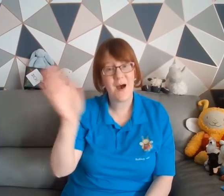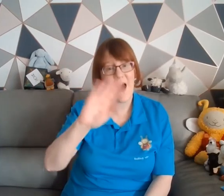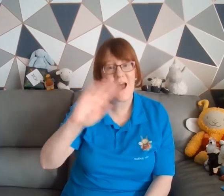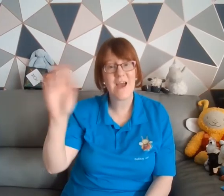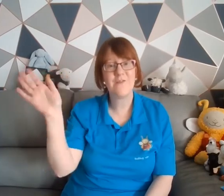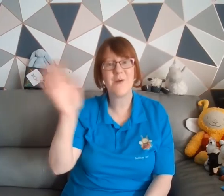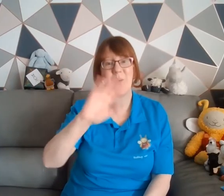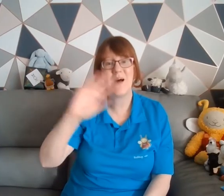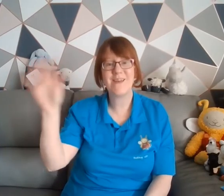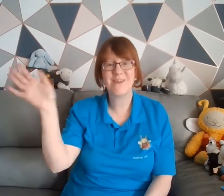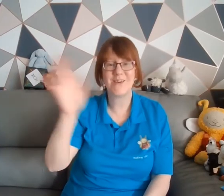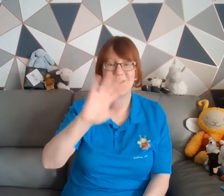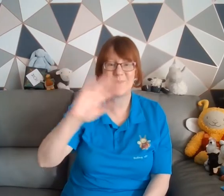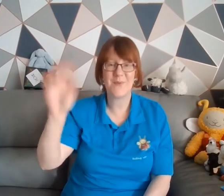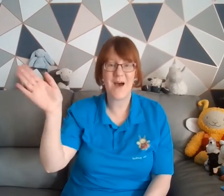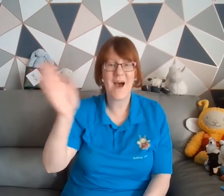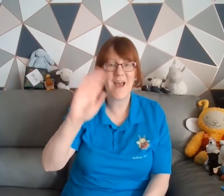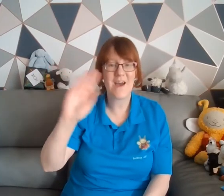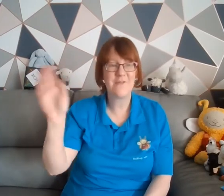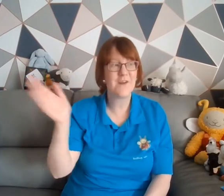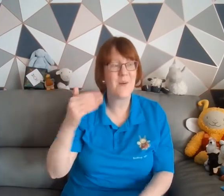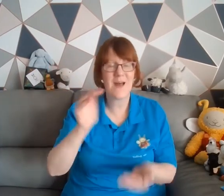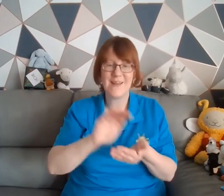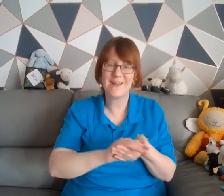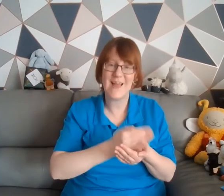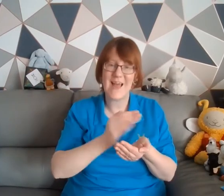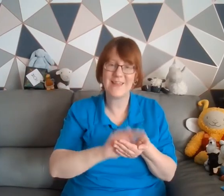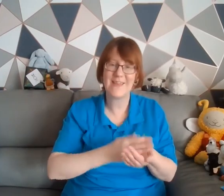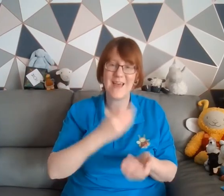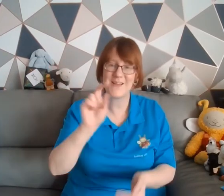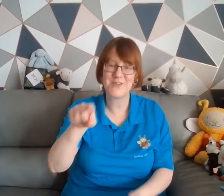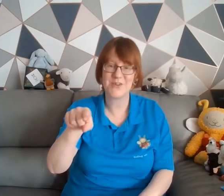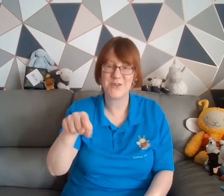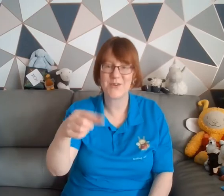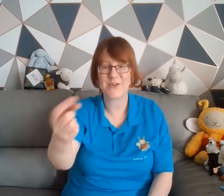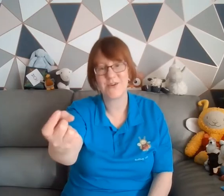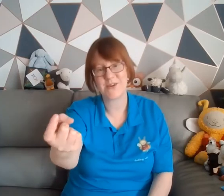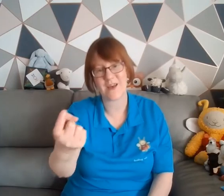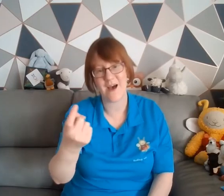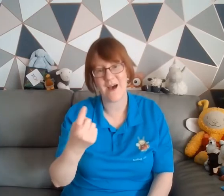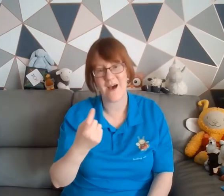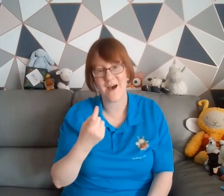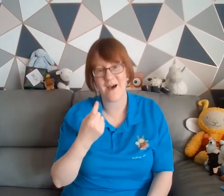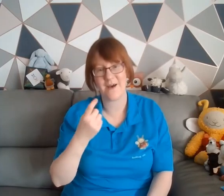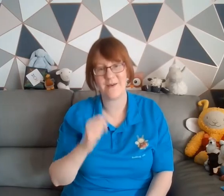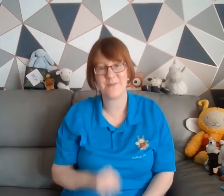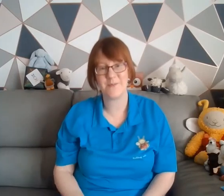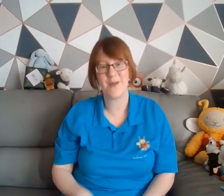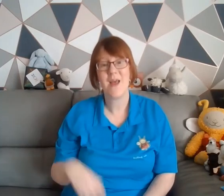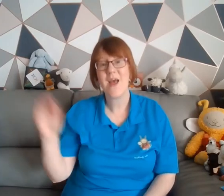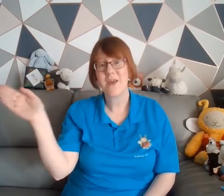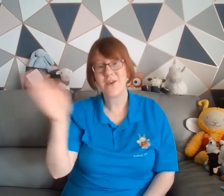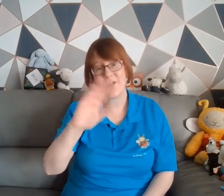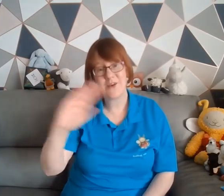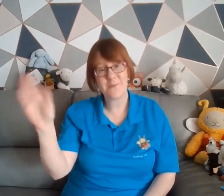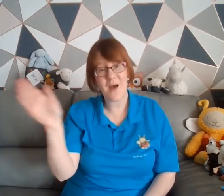Goodbye everyone, goodbye everyone, glad that you could come.